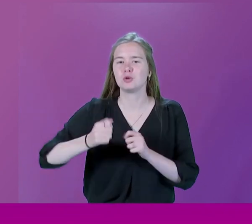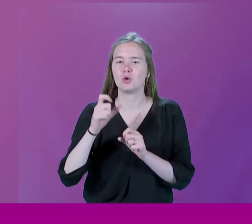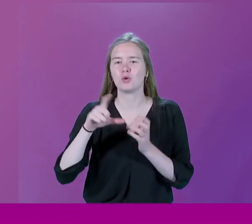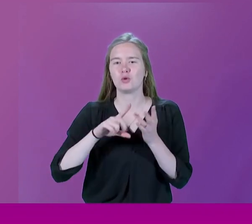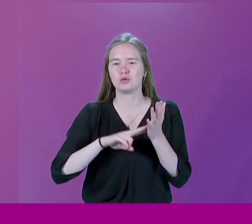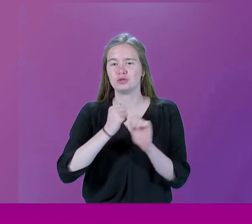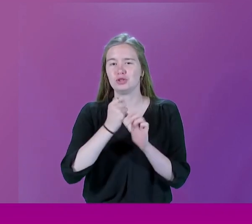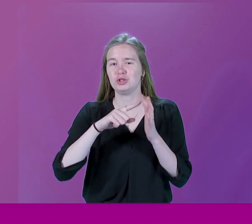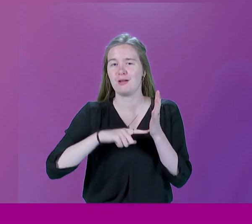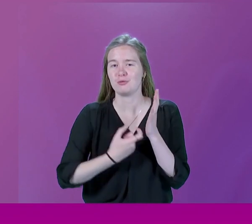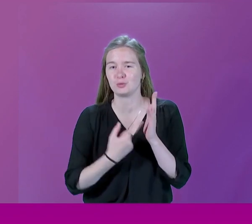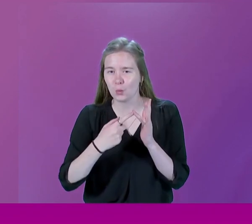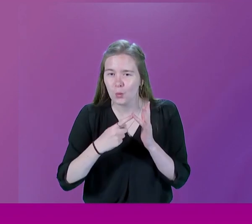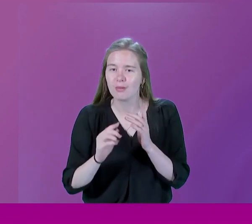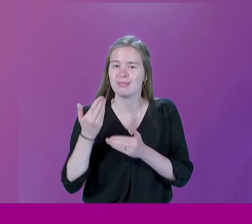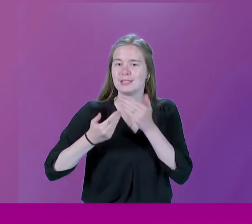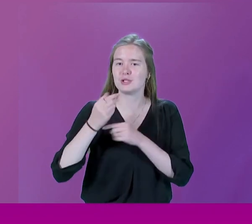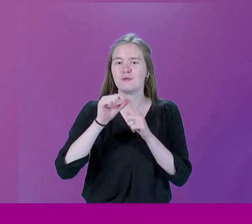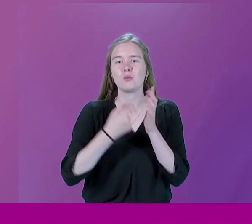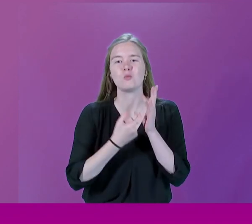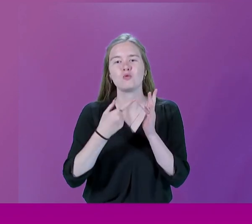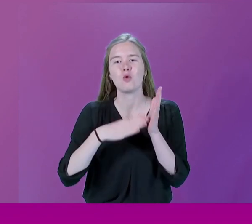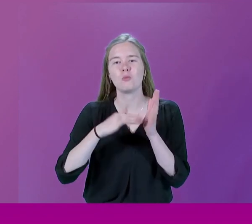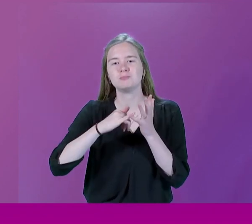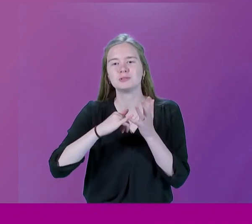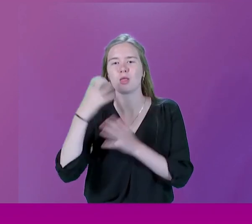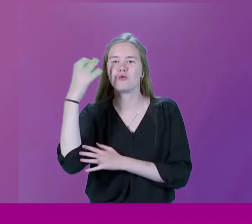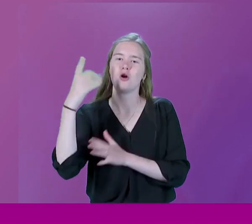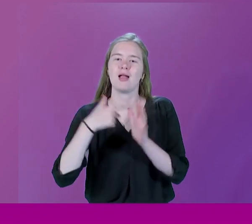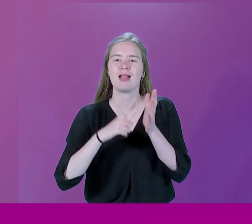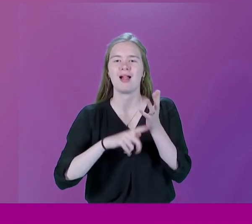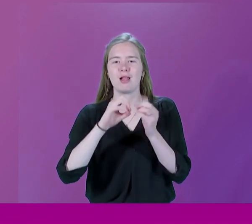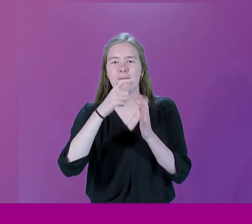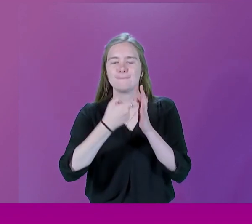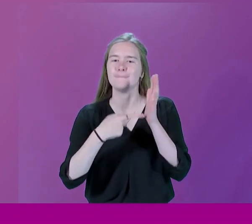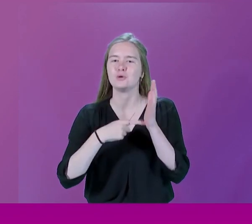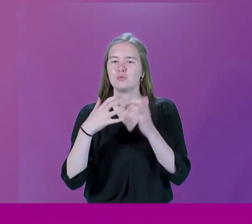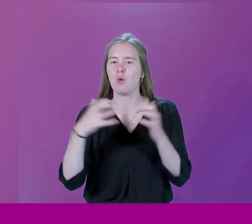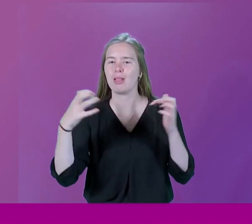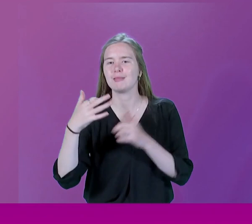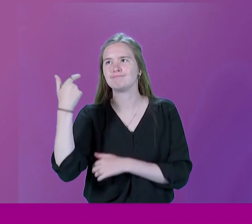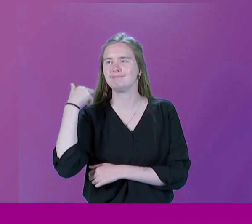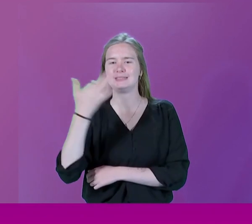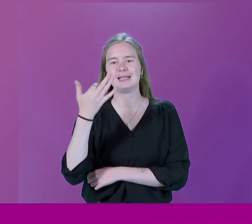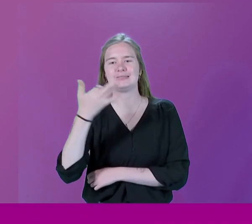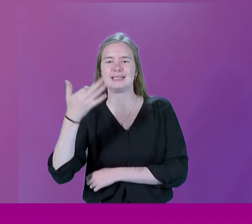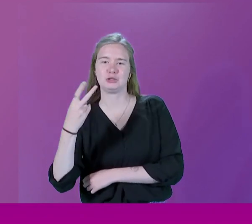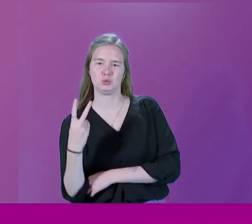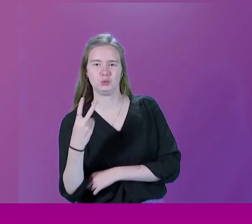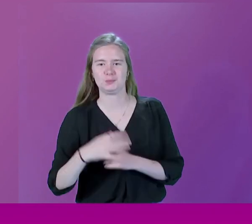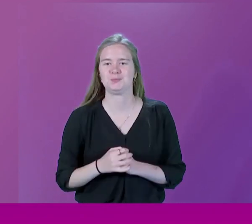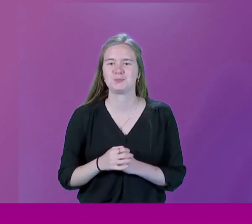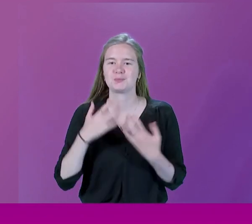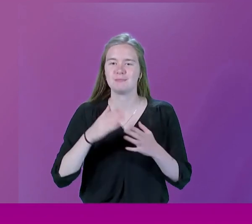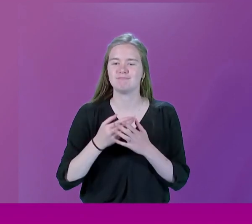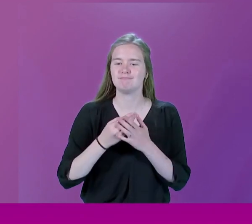concerto in the history of the proms at the Royal Albert Hall in 1992. Having